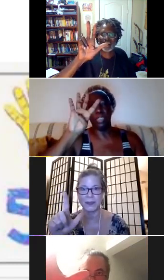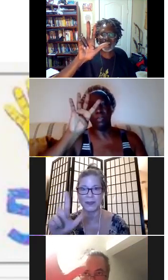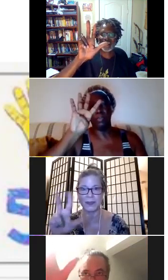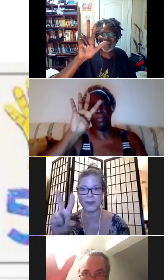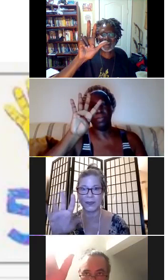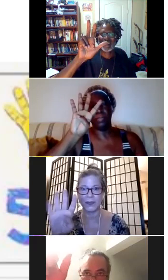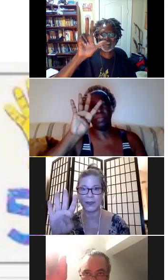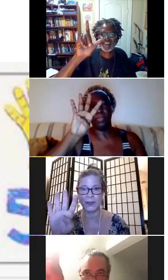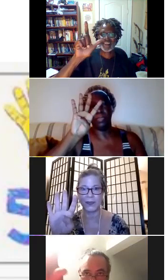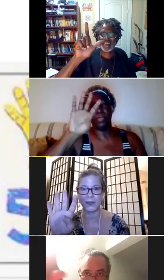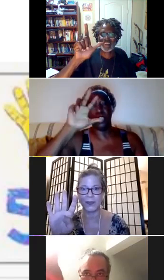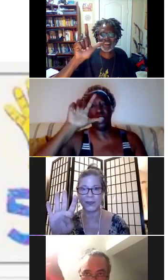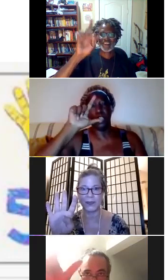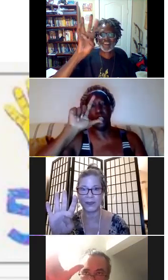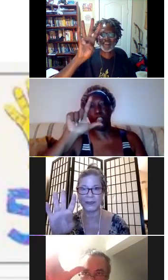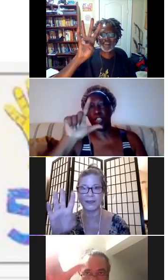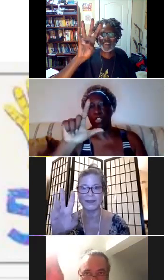24,